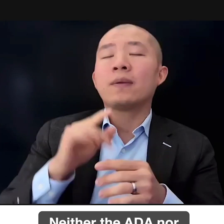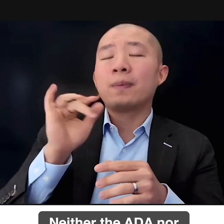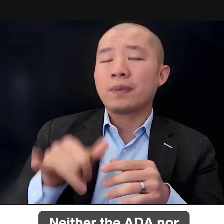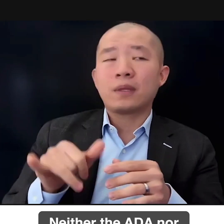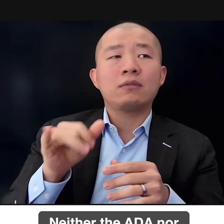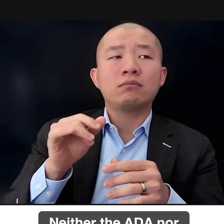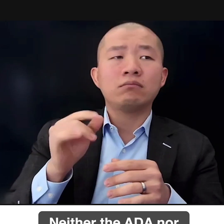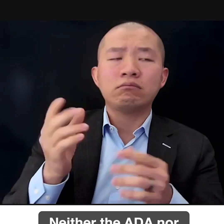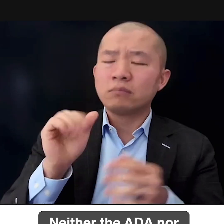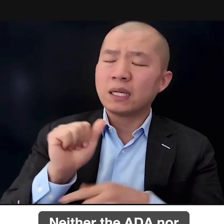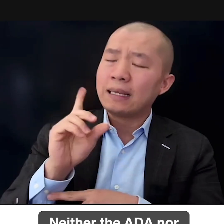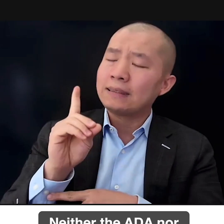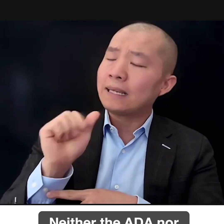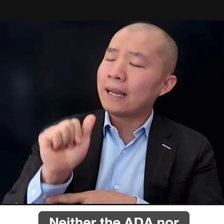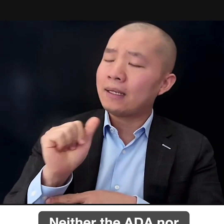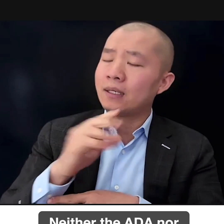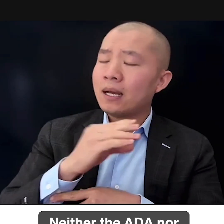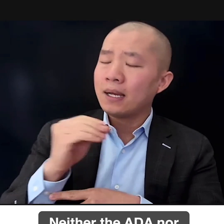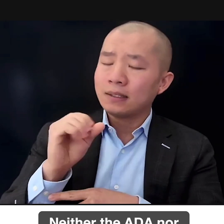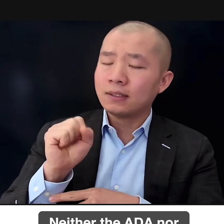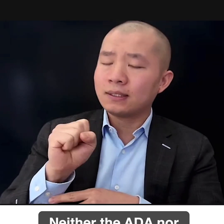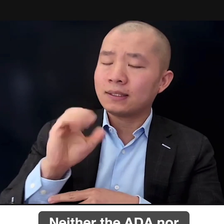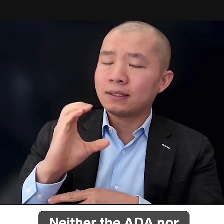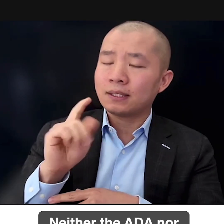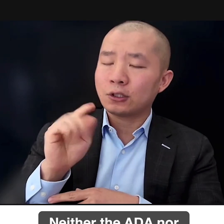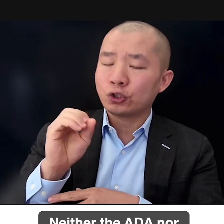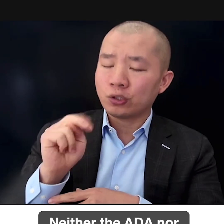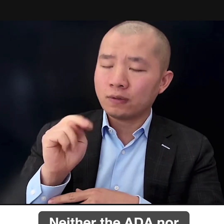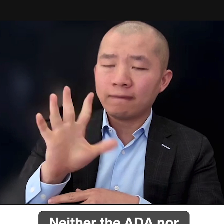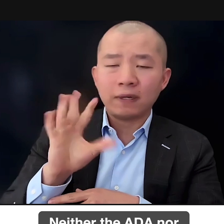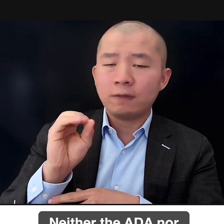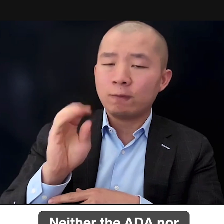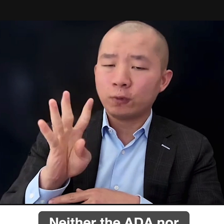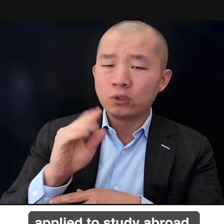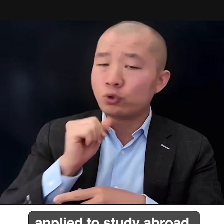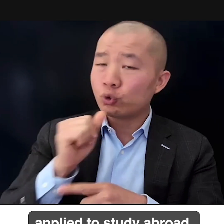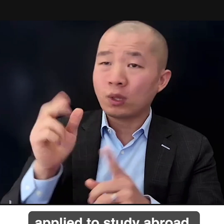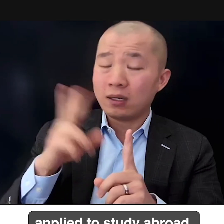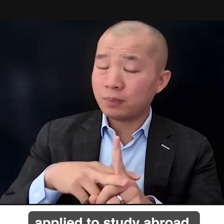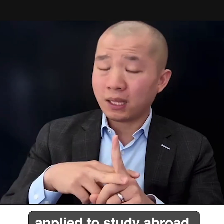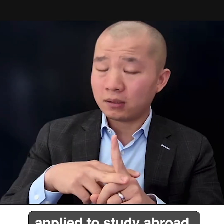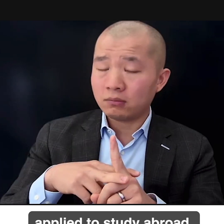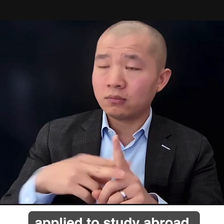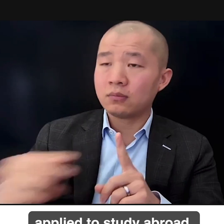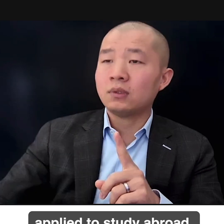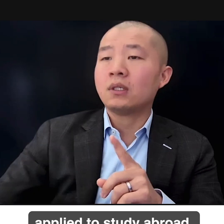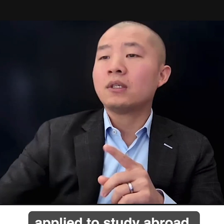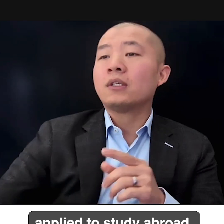Neither the ADA nor Section 504 applied to the study abroad in this